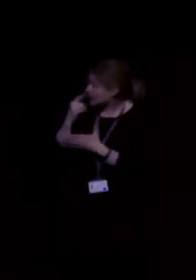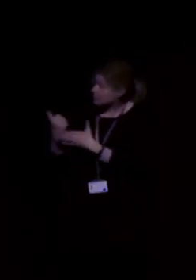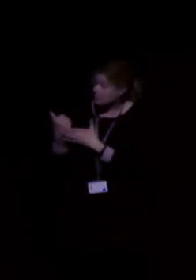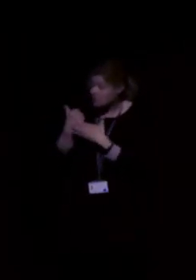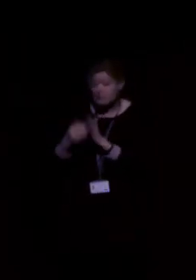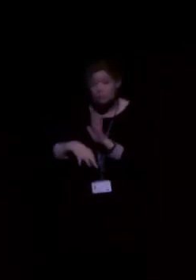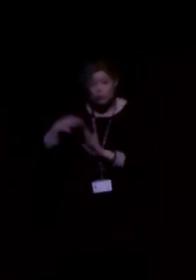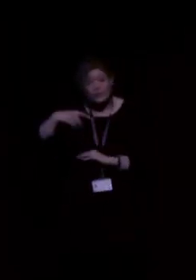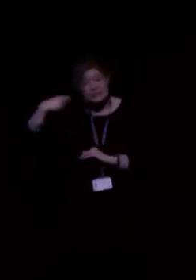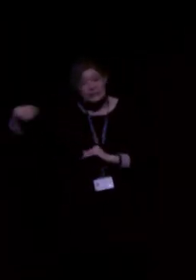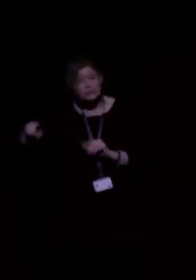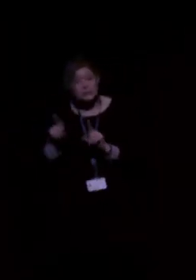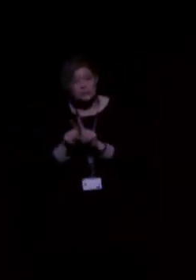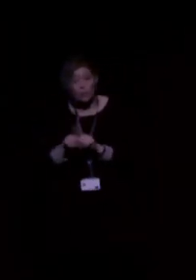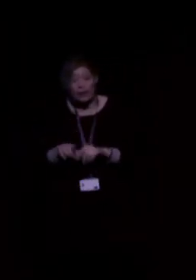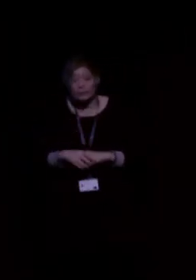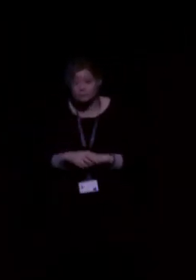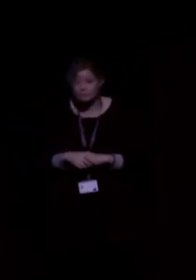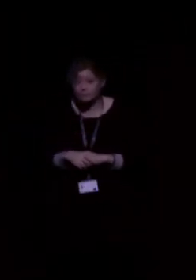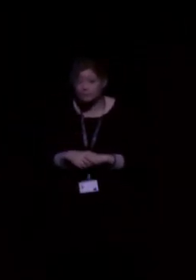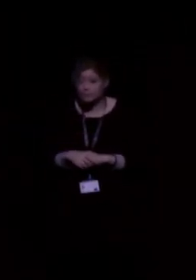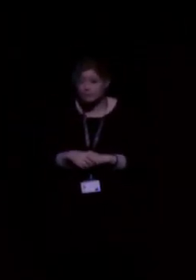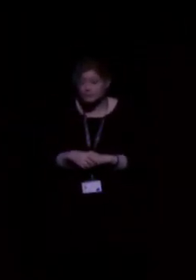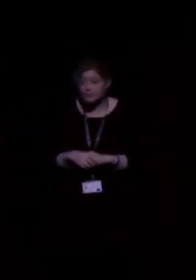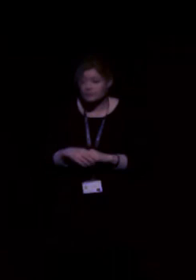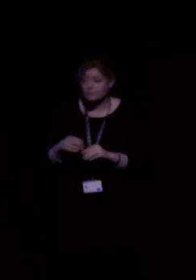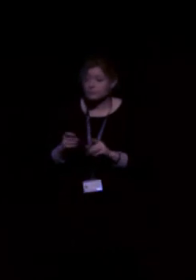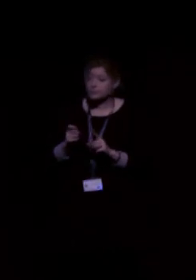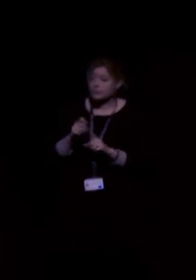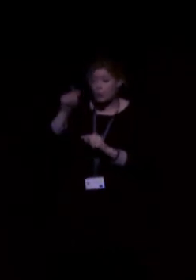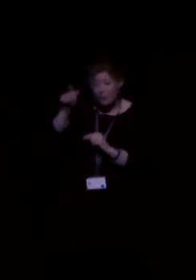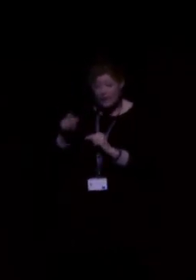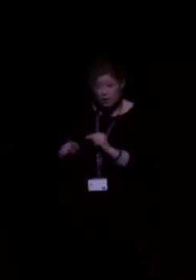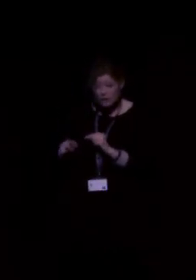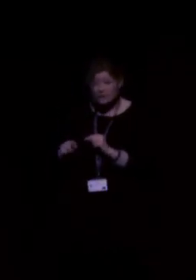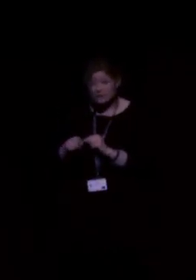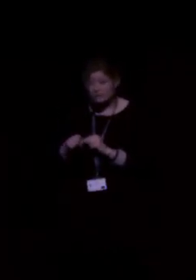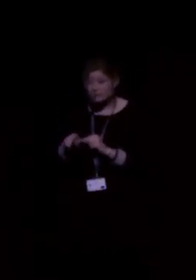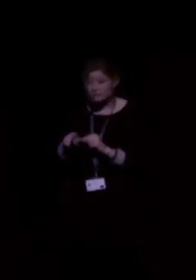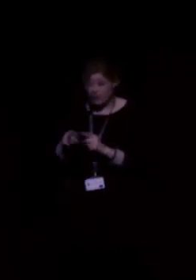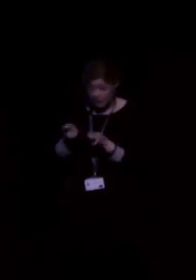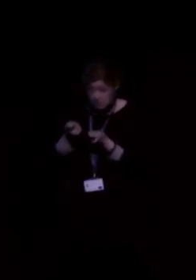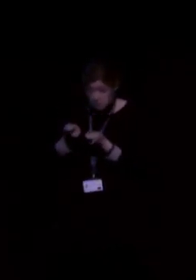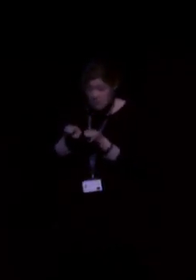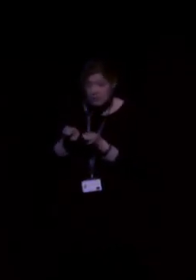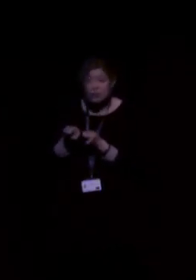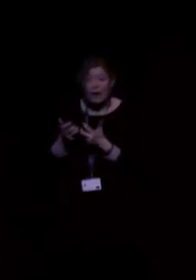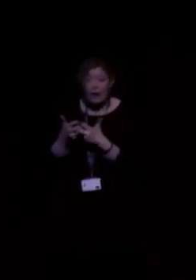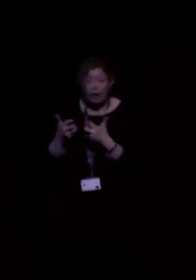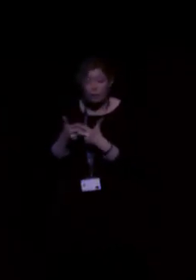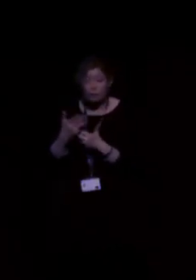as well. So I tend to manage patients with using conservative therapy first, that